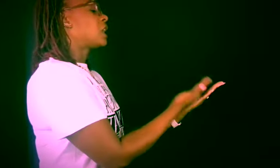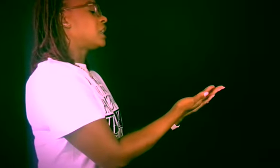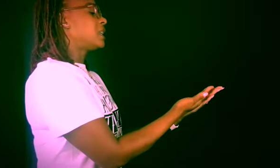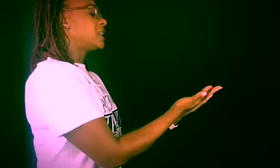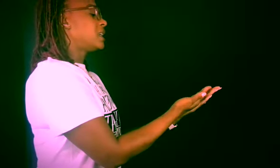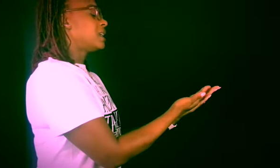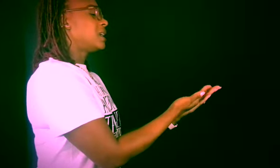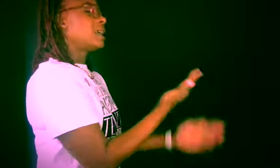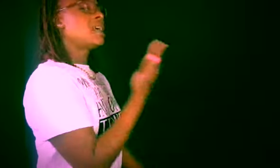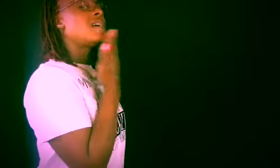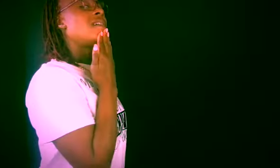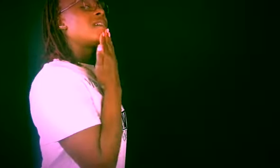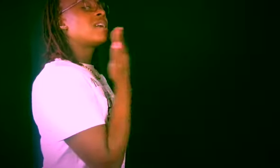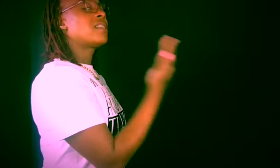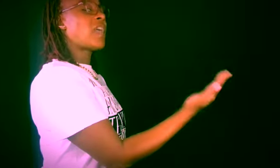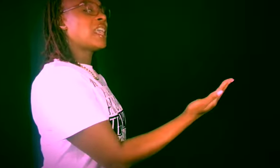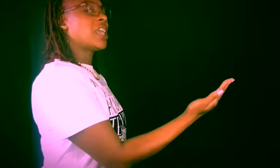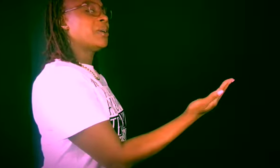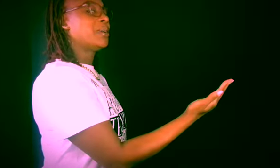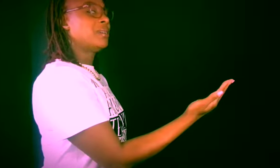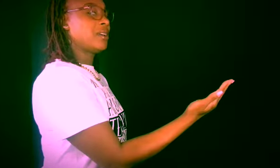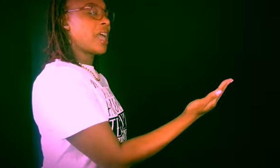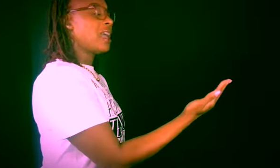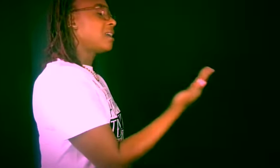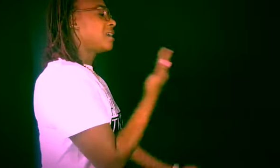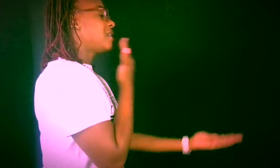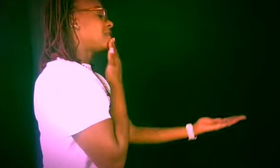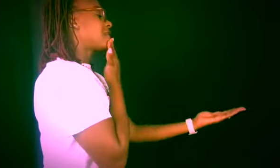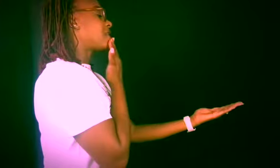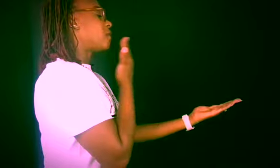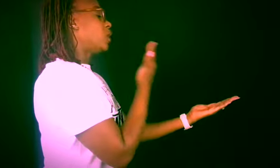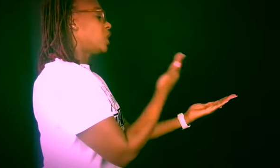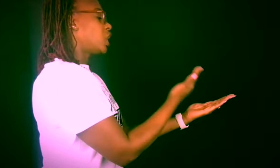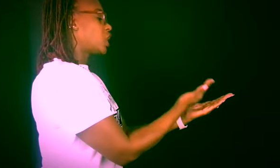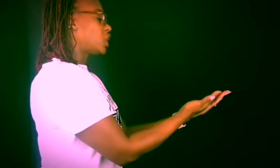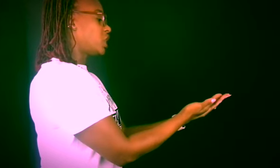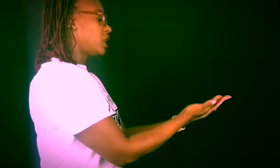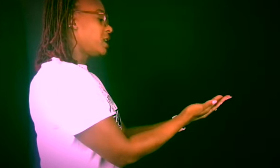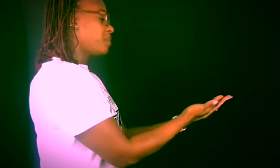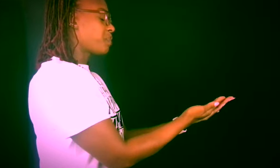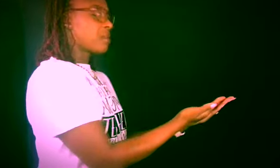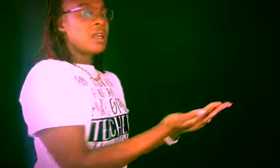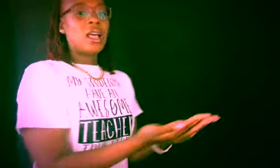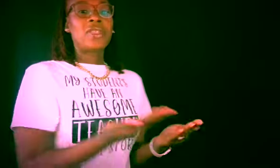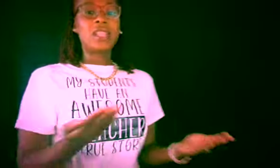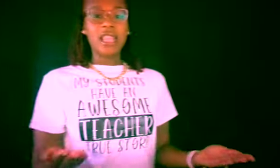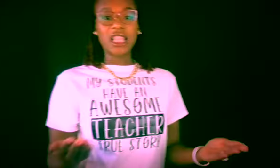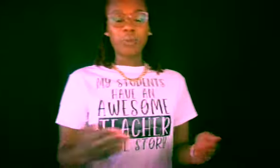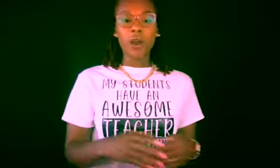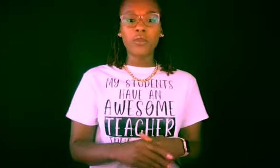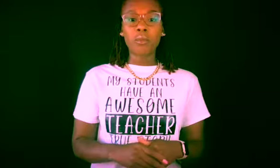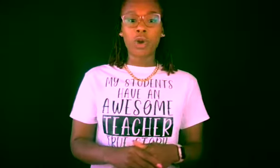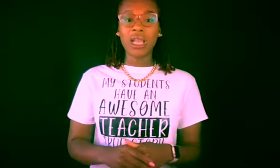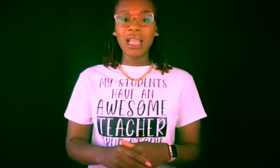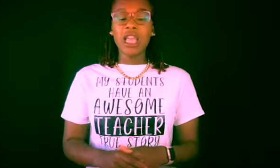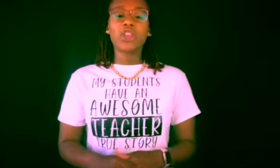good, thank you. Okay? So, good. Then the next part for morning, you're going to